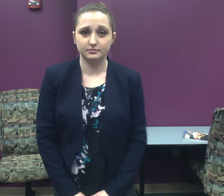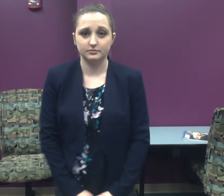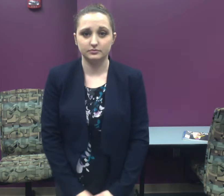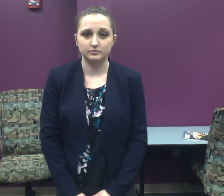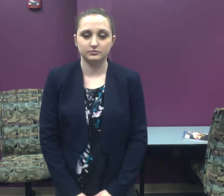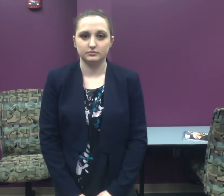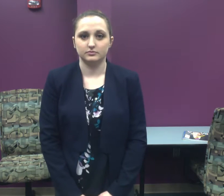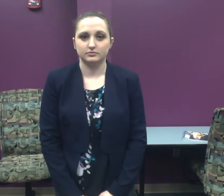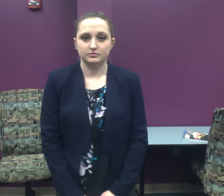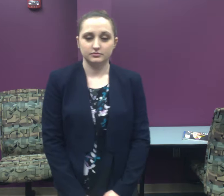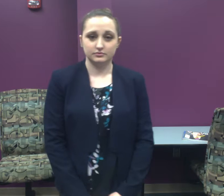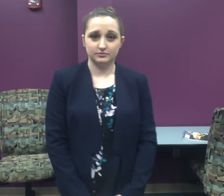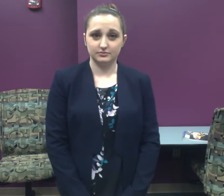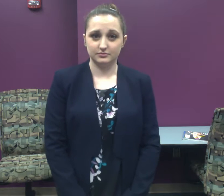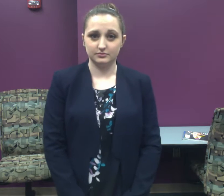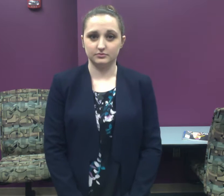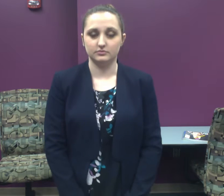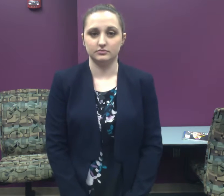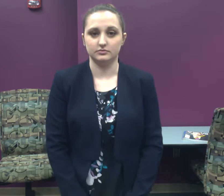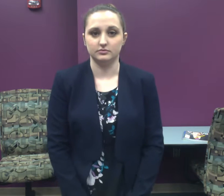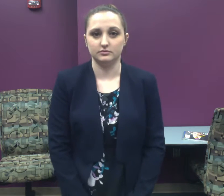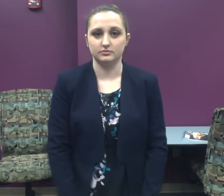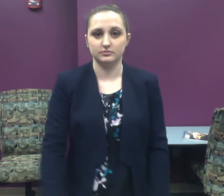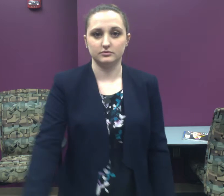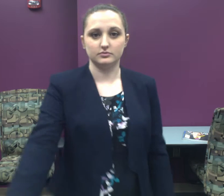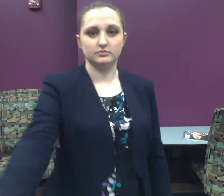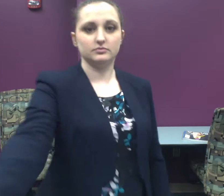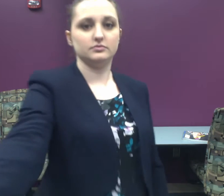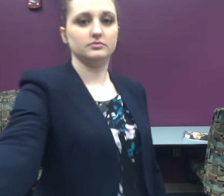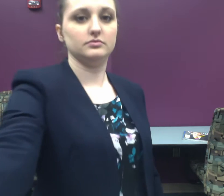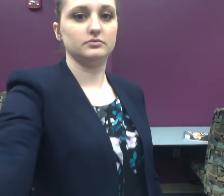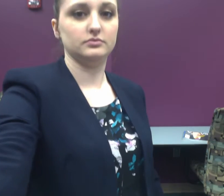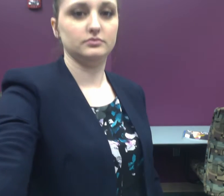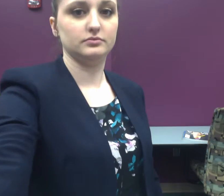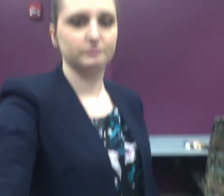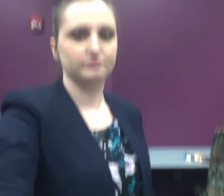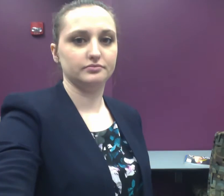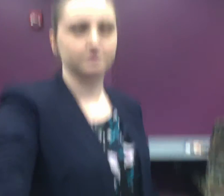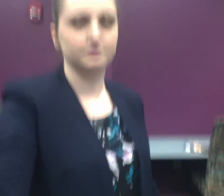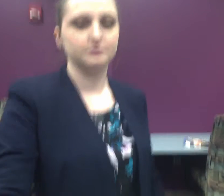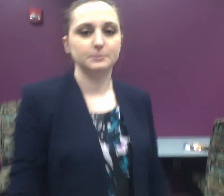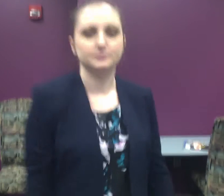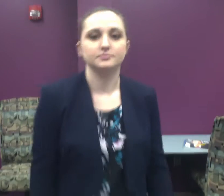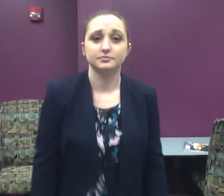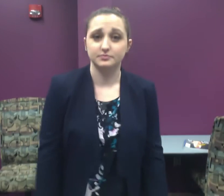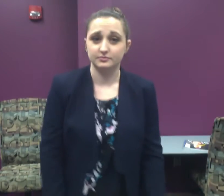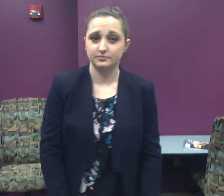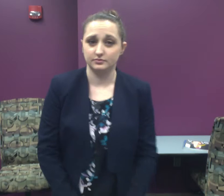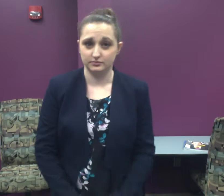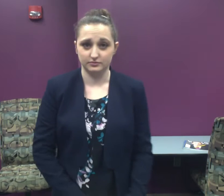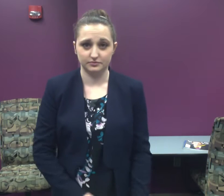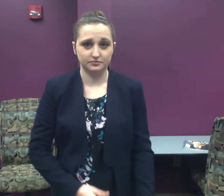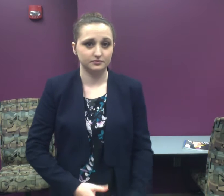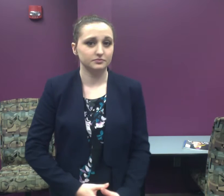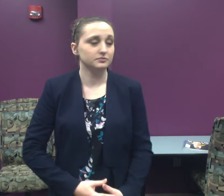You will now be interpreting in Mr. Barstow's 12th grade world history class. The students are studying about the effects of World War